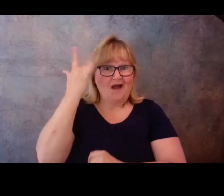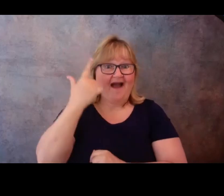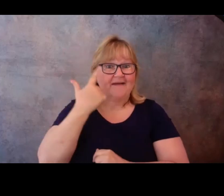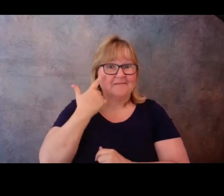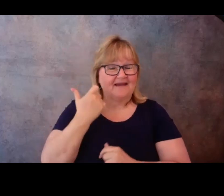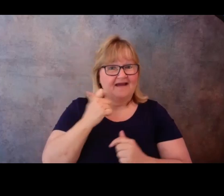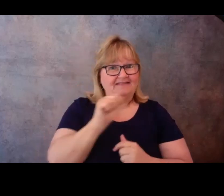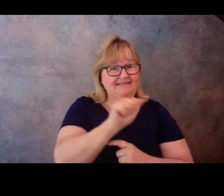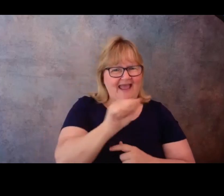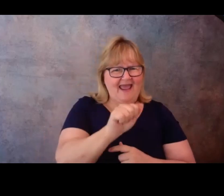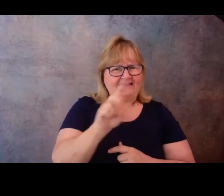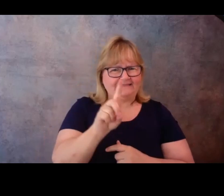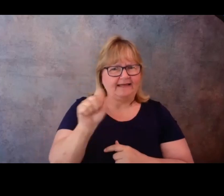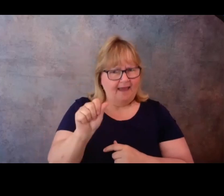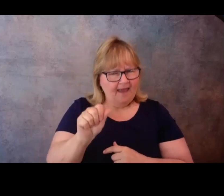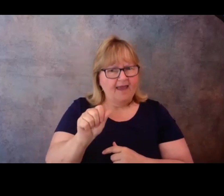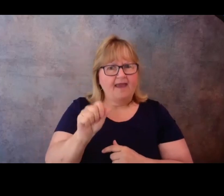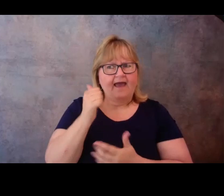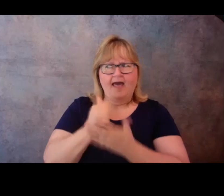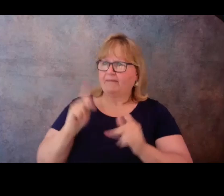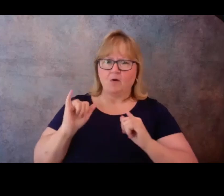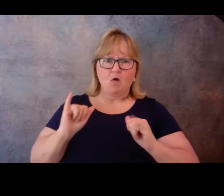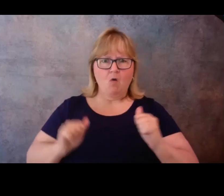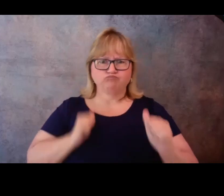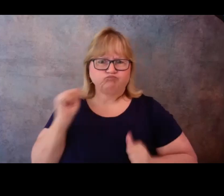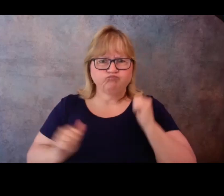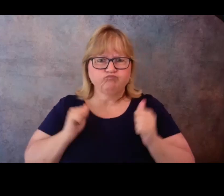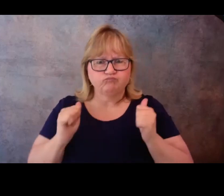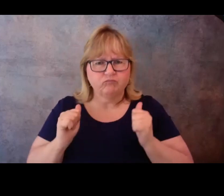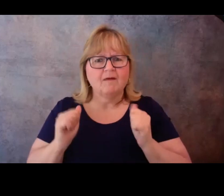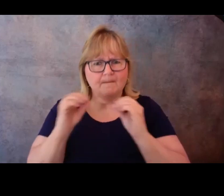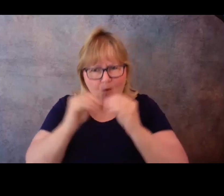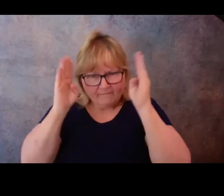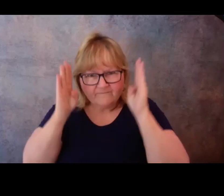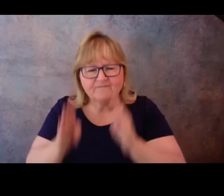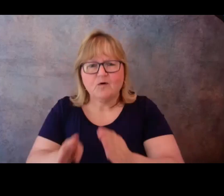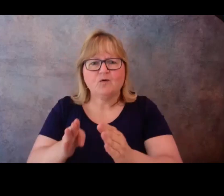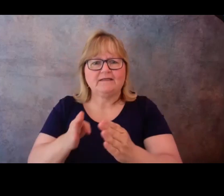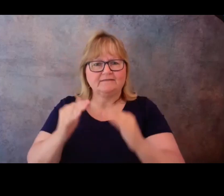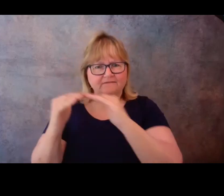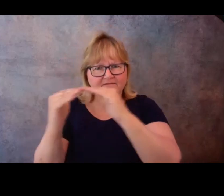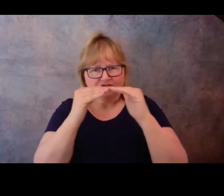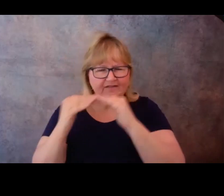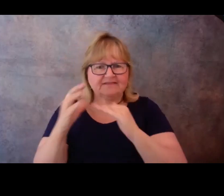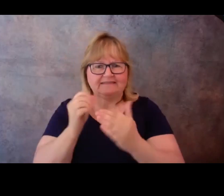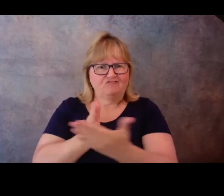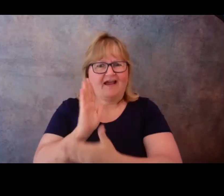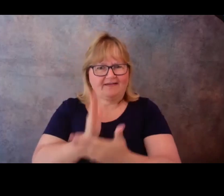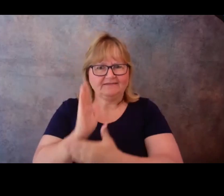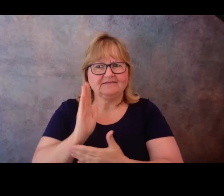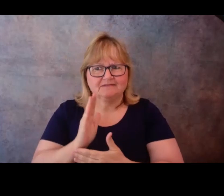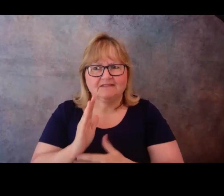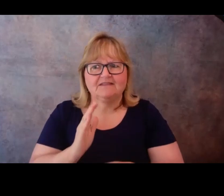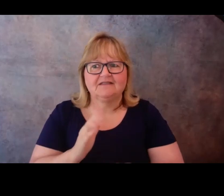to embolden people to move to a justice and rights framing of disability. Thank